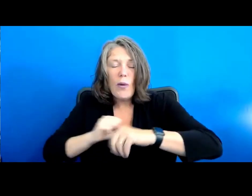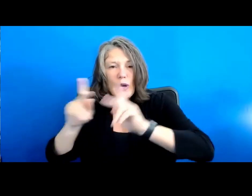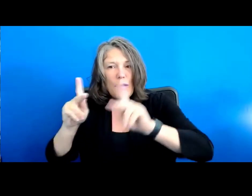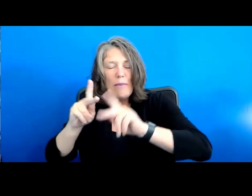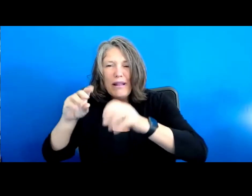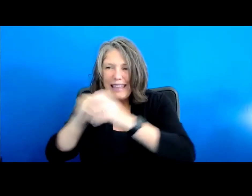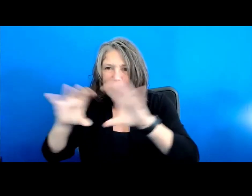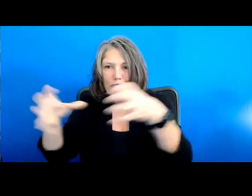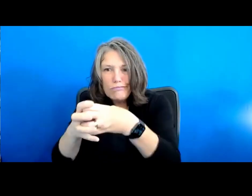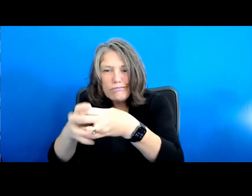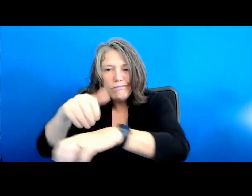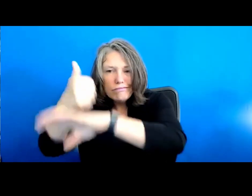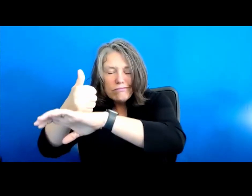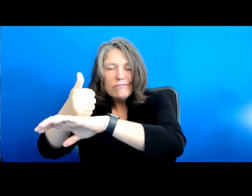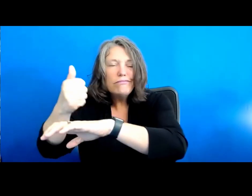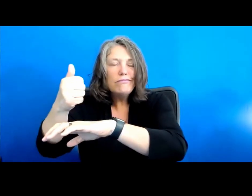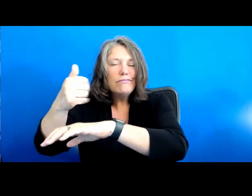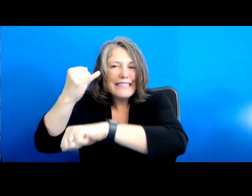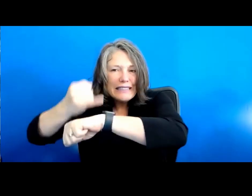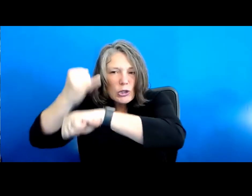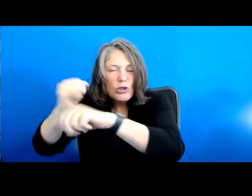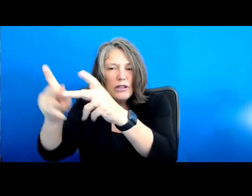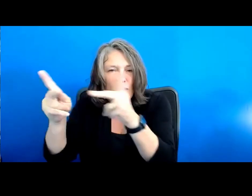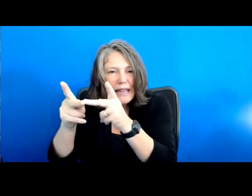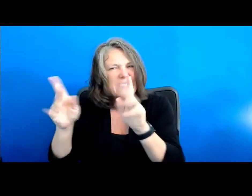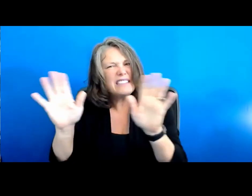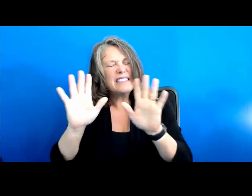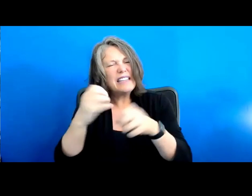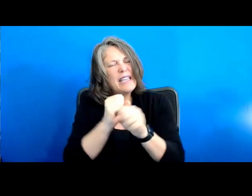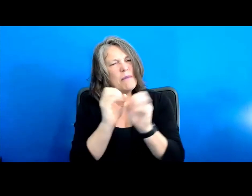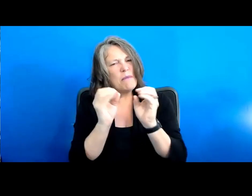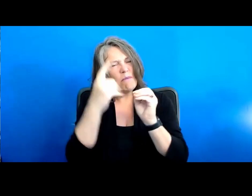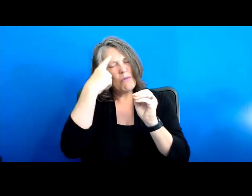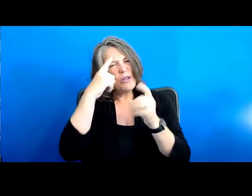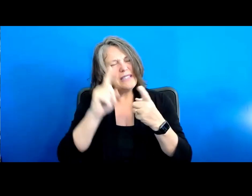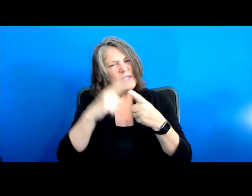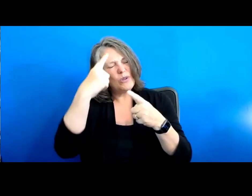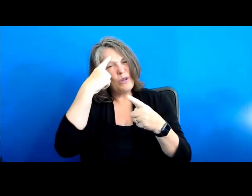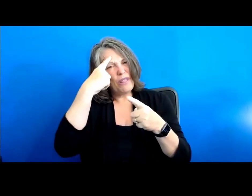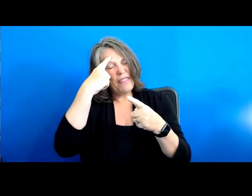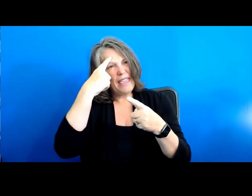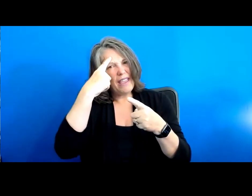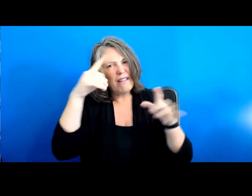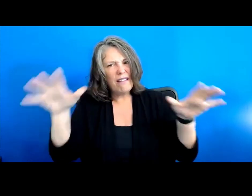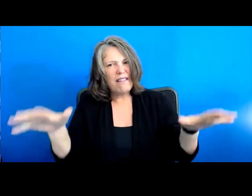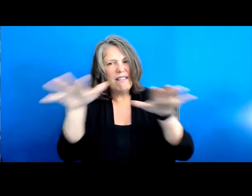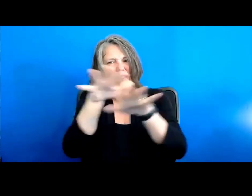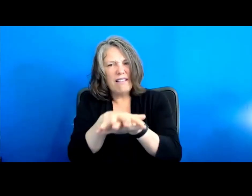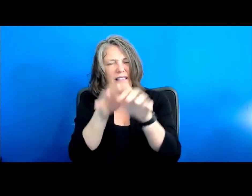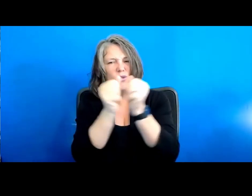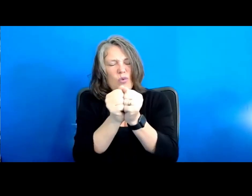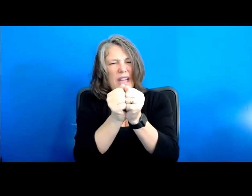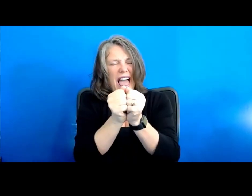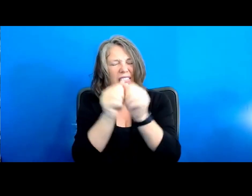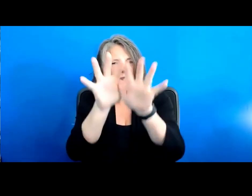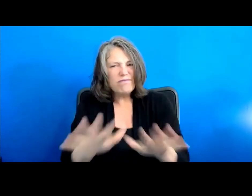lot more sense for us to develop more sustainable policy solutions intersectionally across